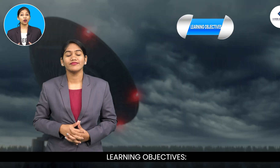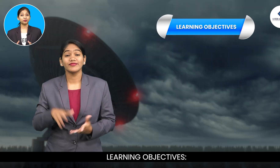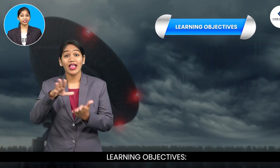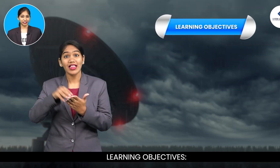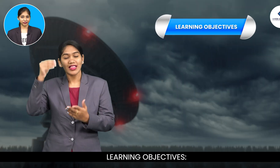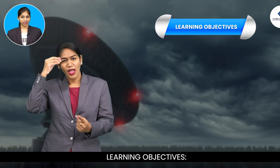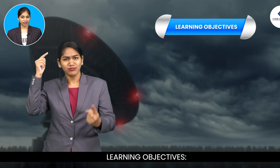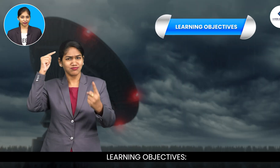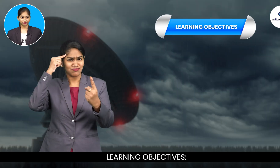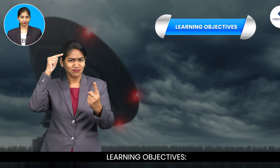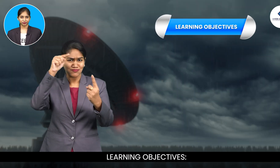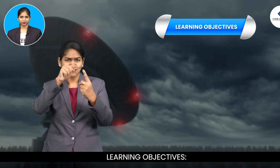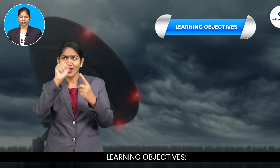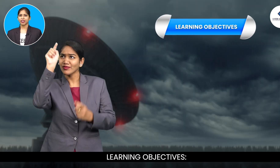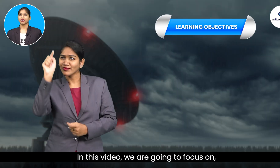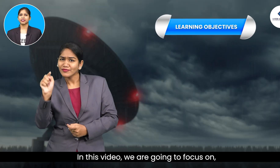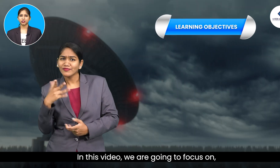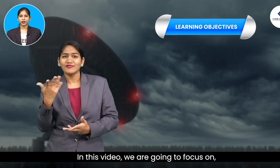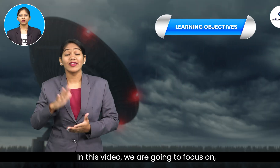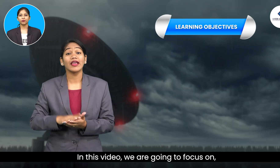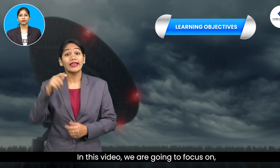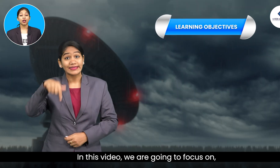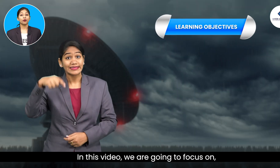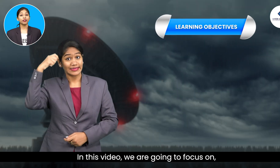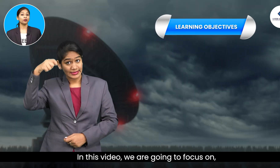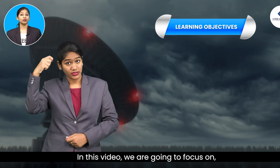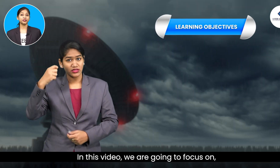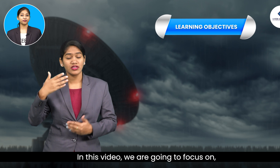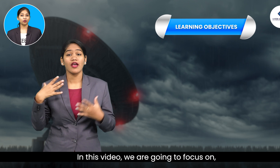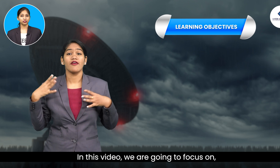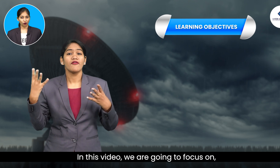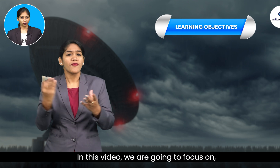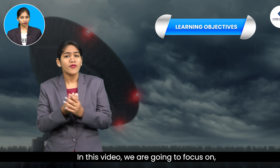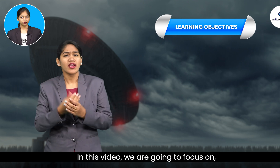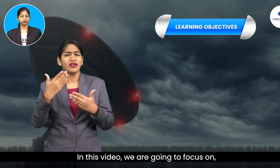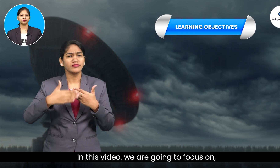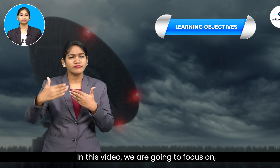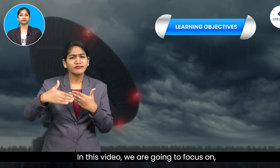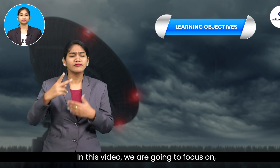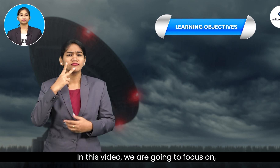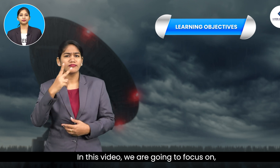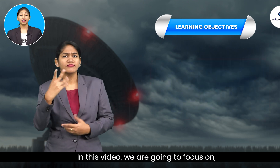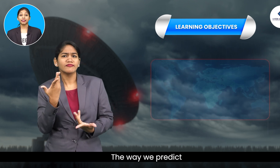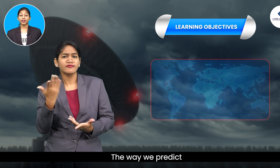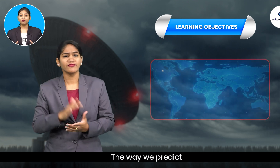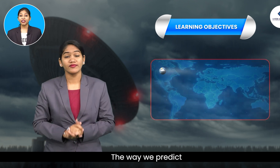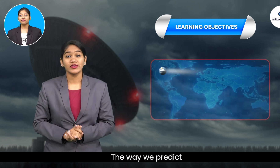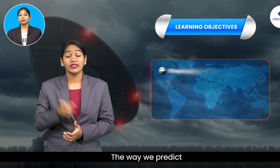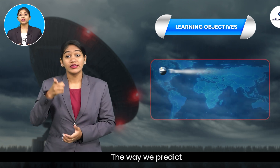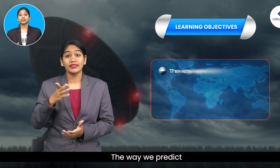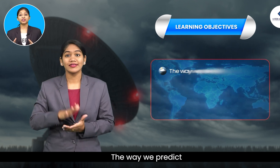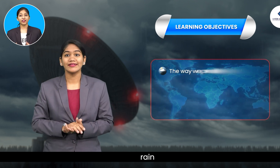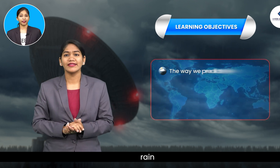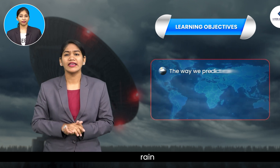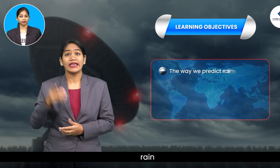Learning Objectives In this video, we are going to focus on the way